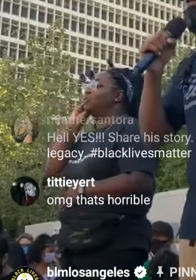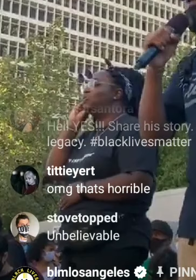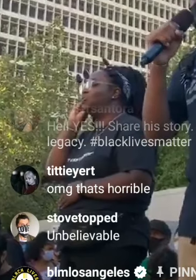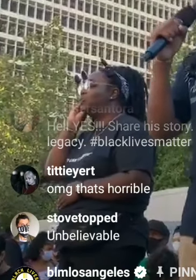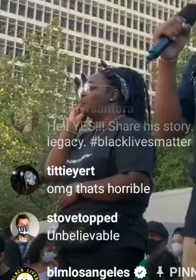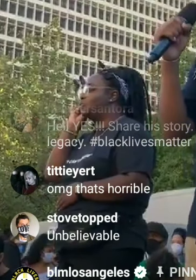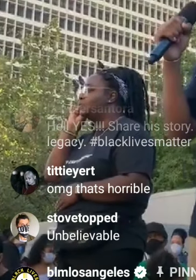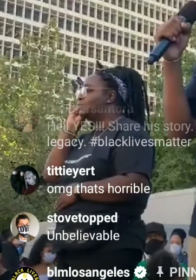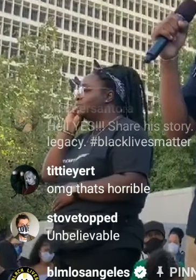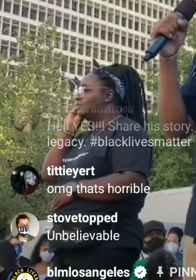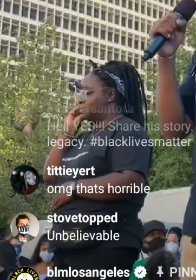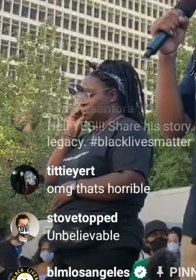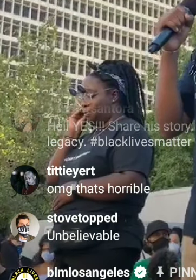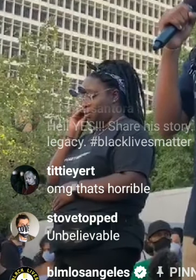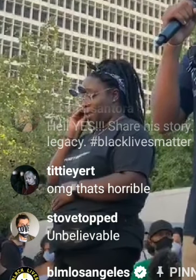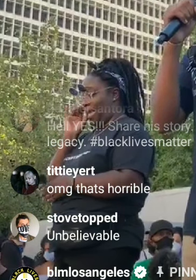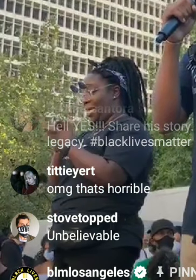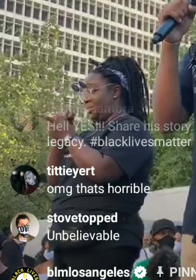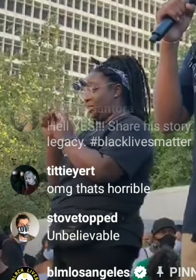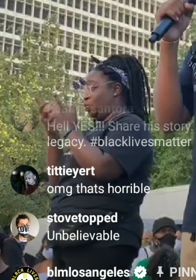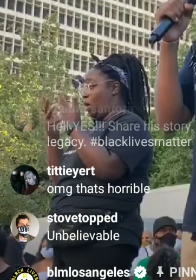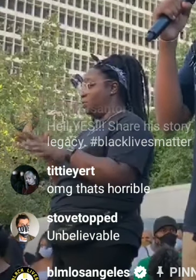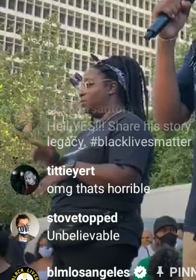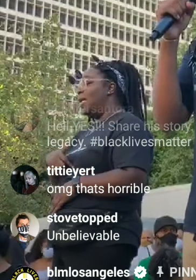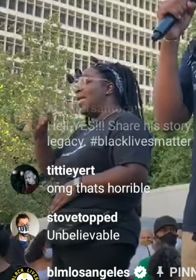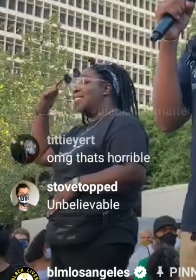And my first thought was, I could take him.